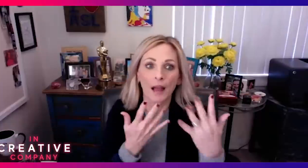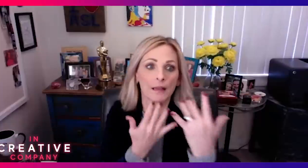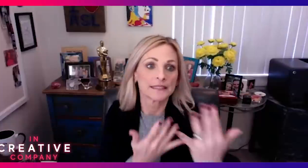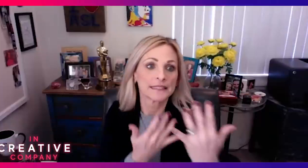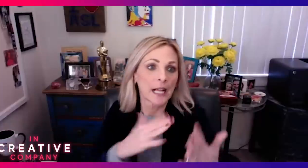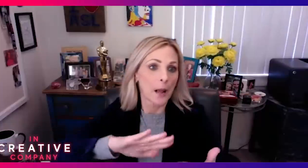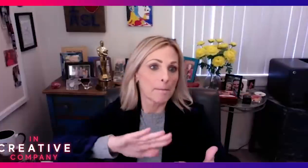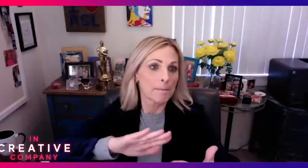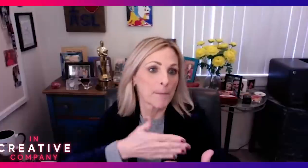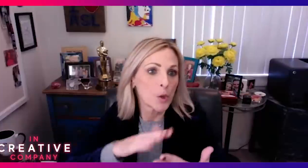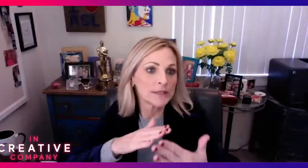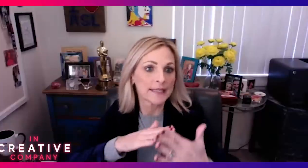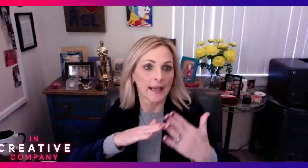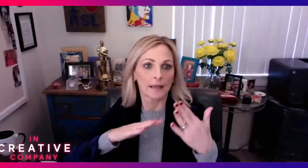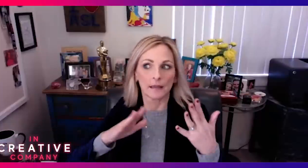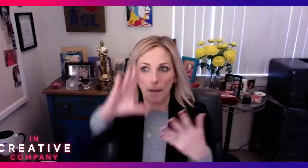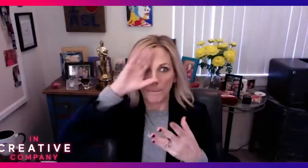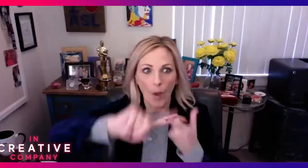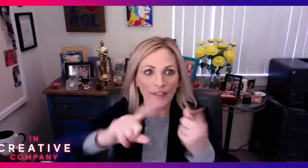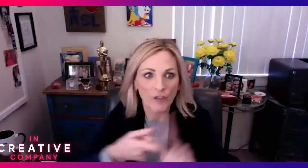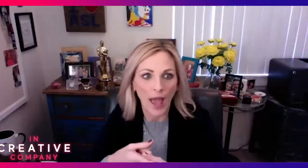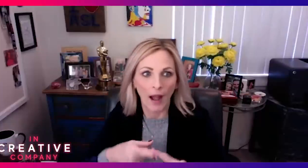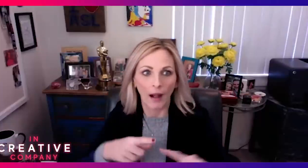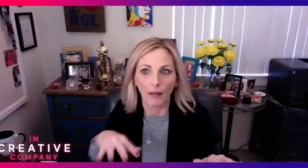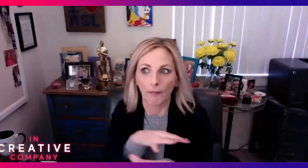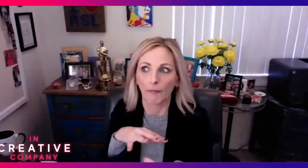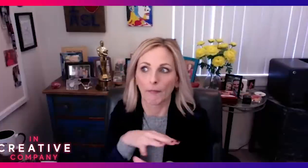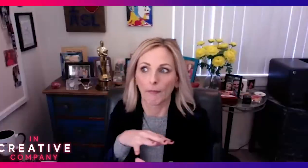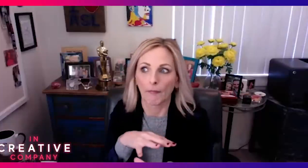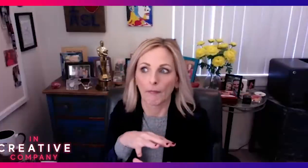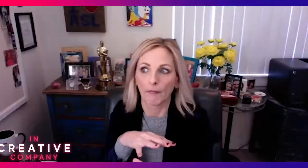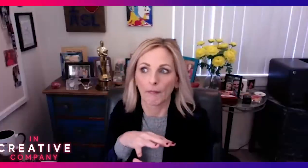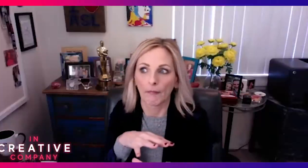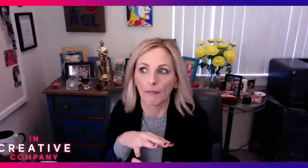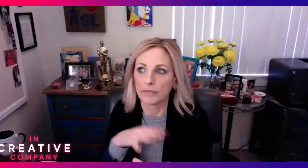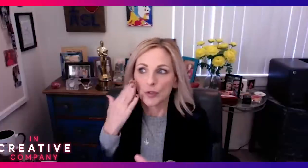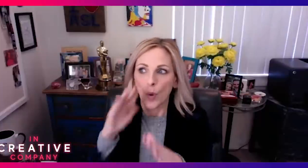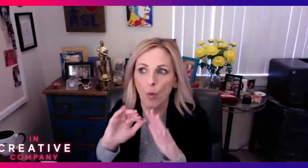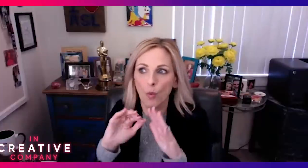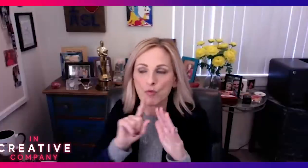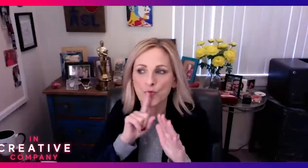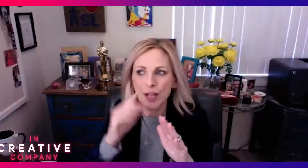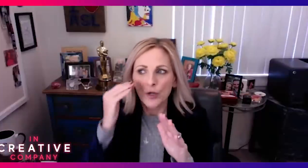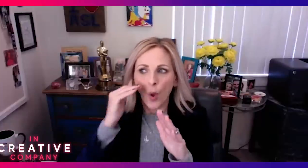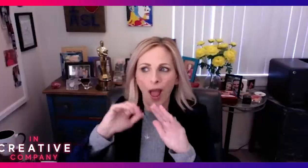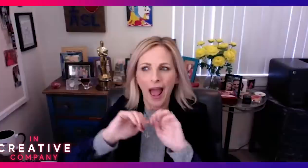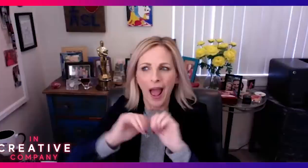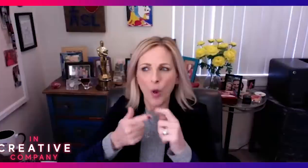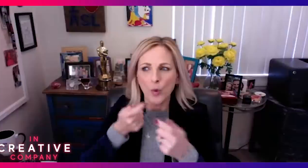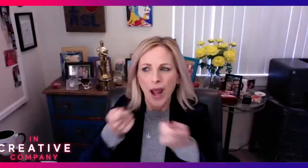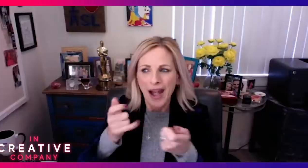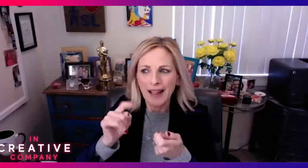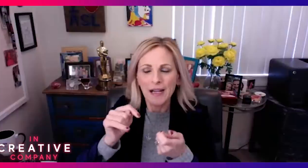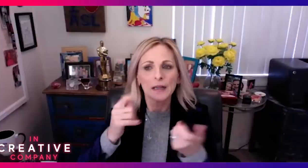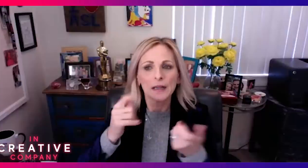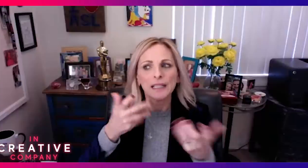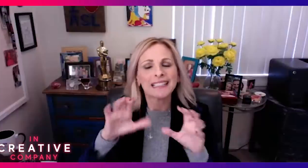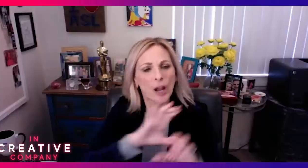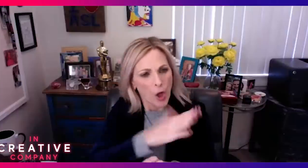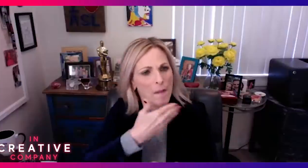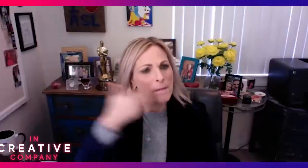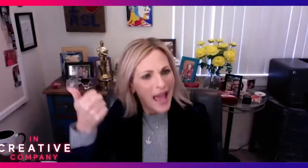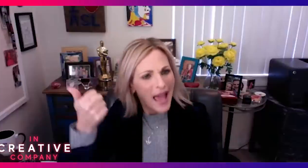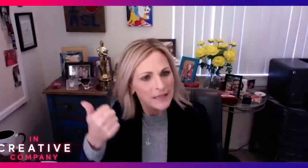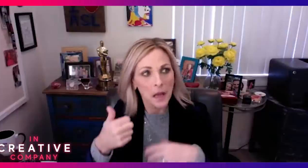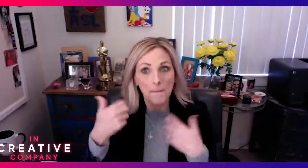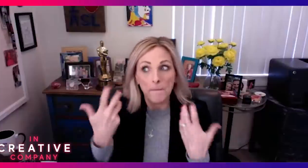the new things that come into Jackie's eyes, like for example, music, having a boyfriend sort of throws her off for a little bit and she's